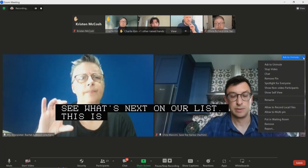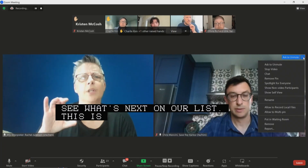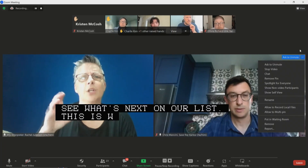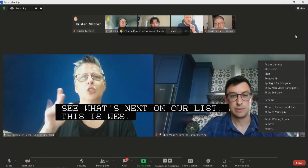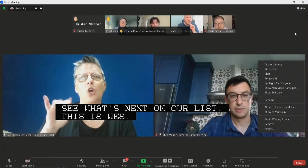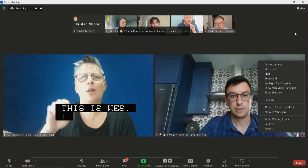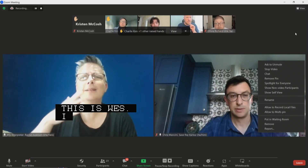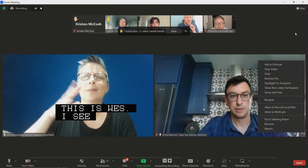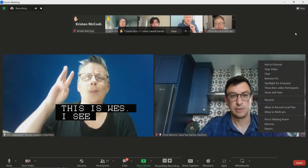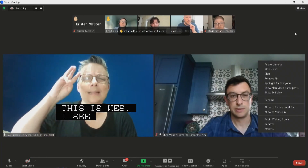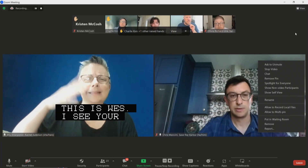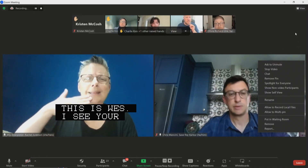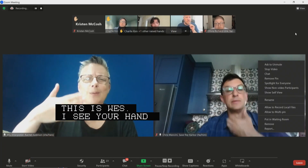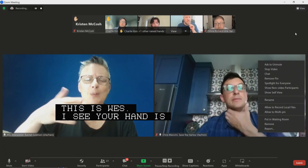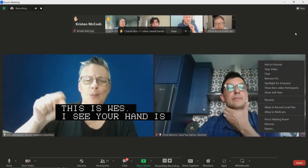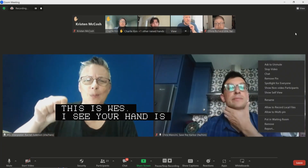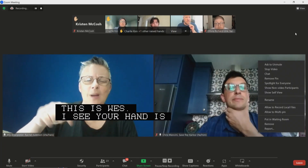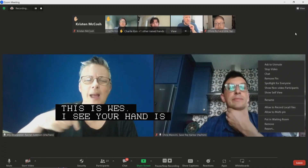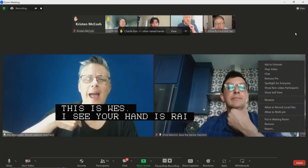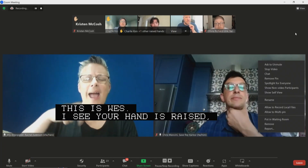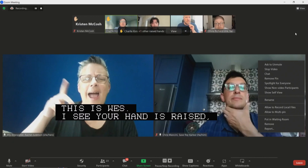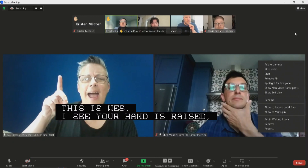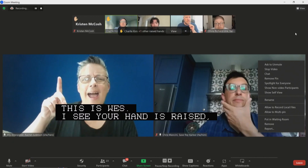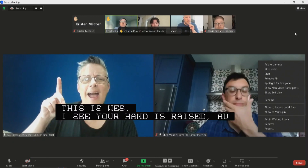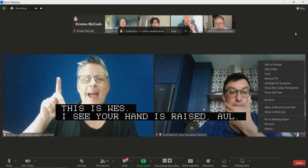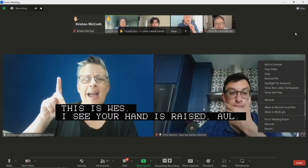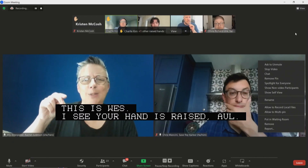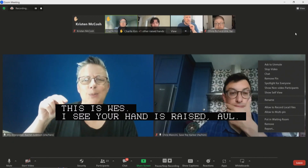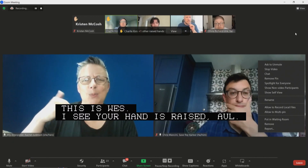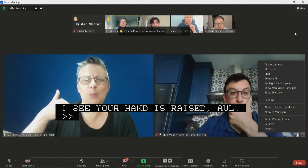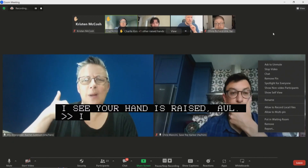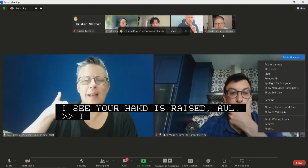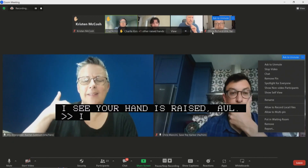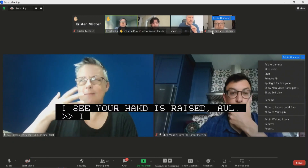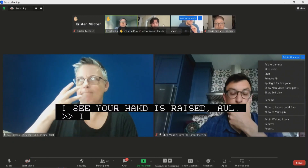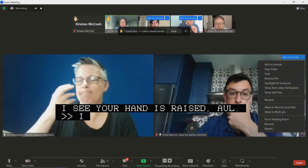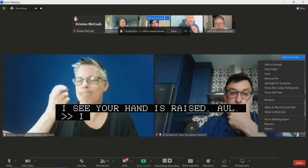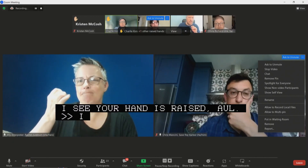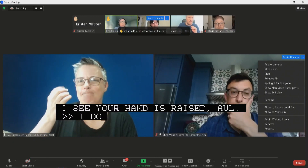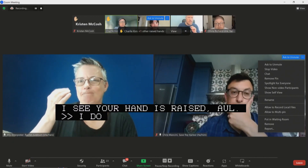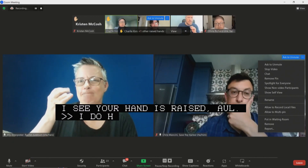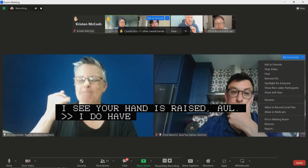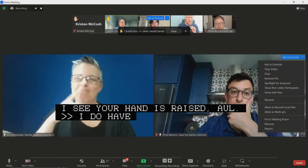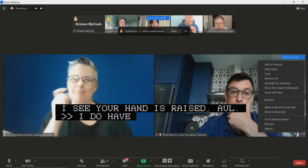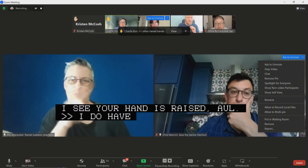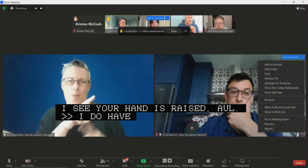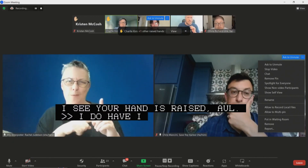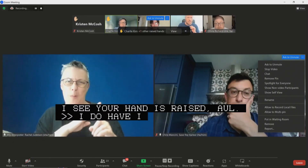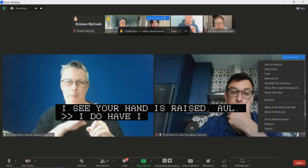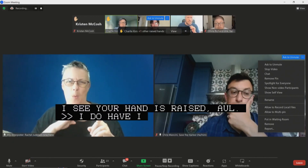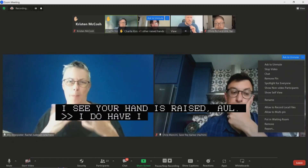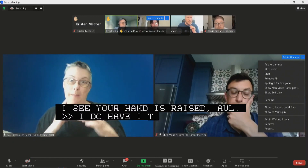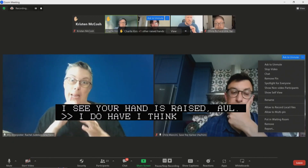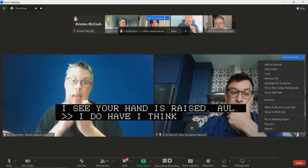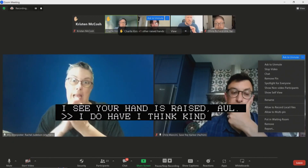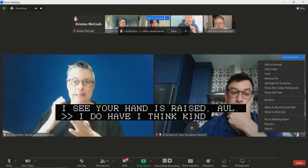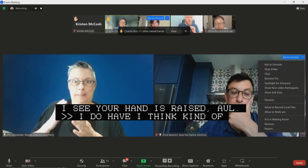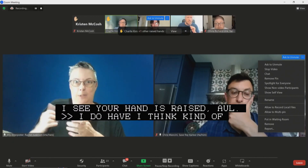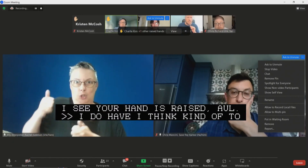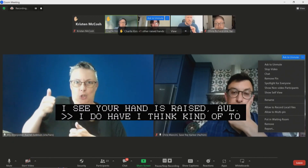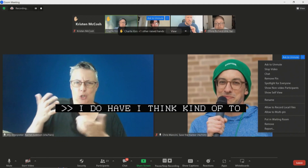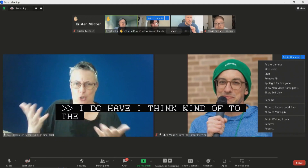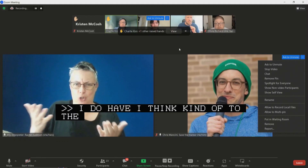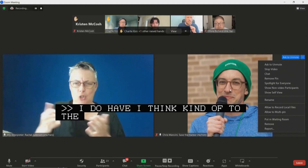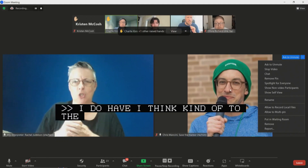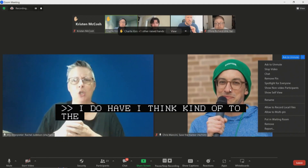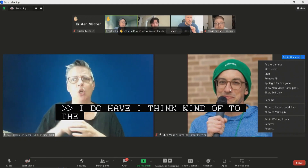Thanks, Wes. I do have, I think it's kind of a to the board and maybe to ask the commissioner to, when there